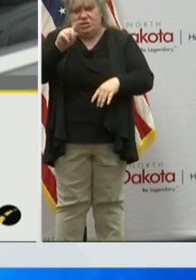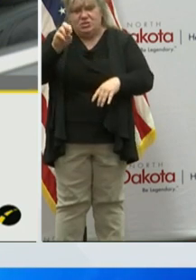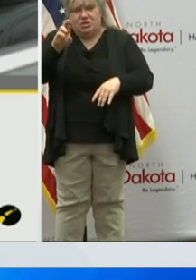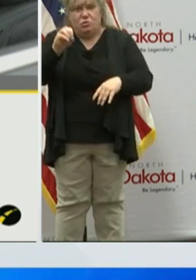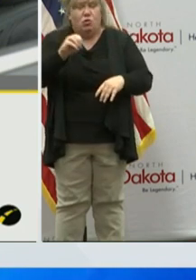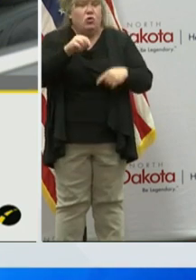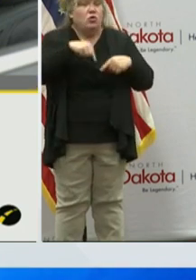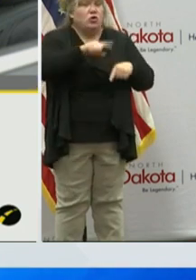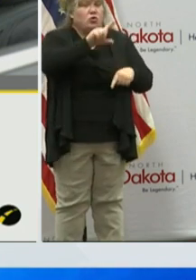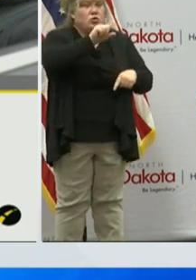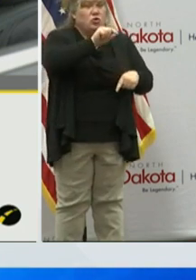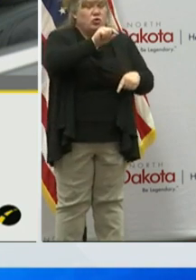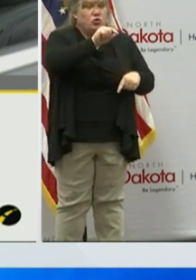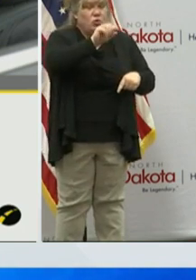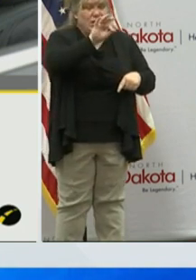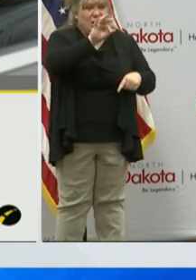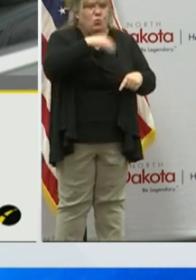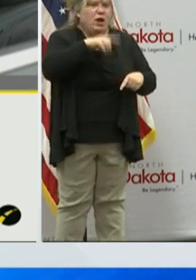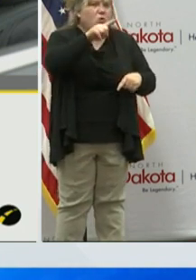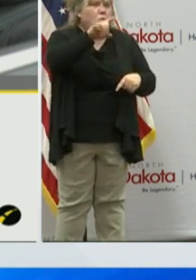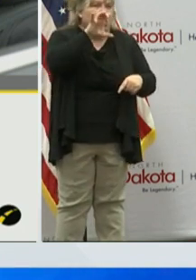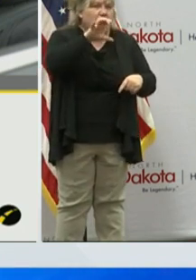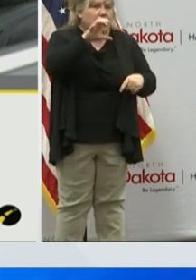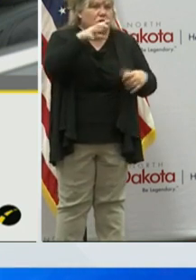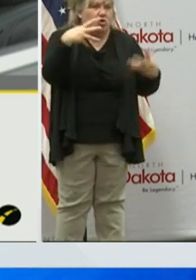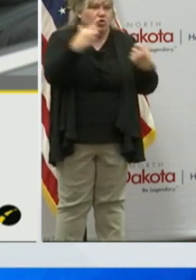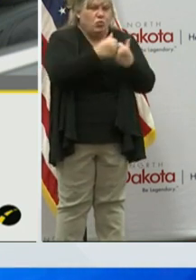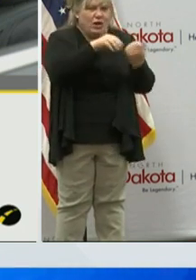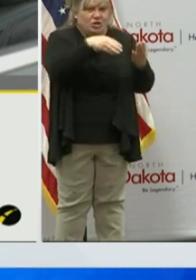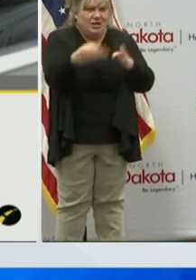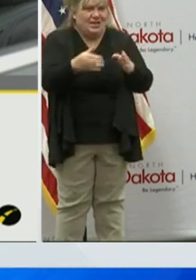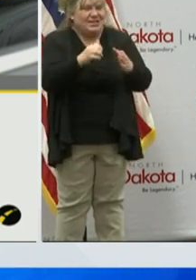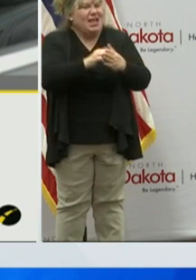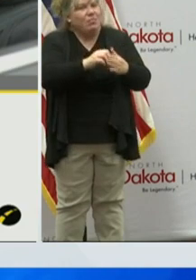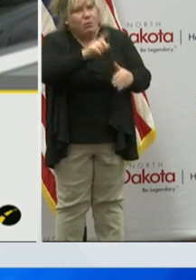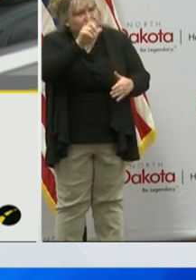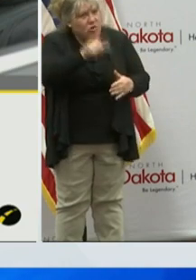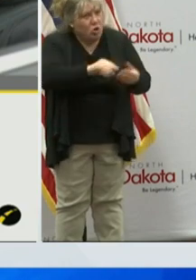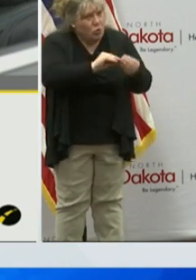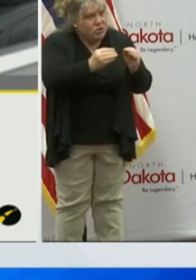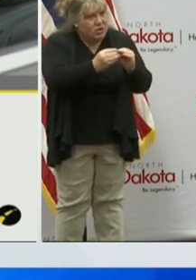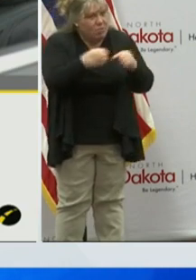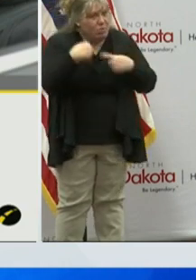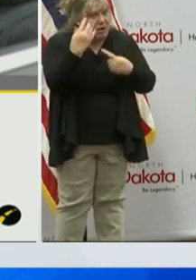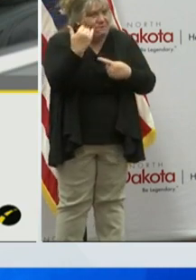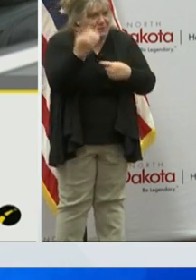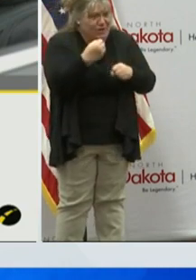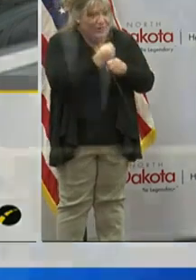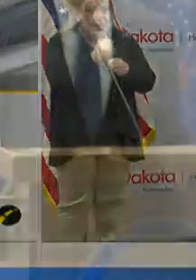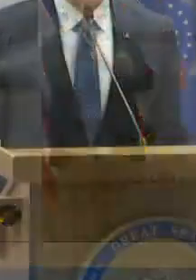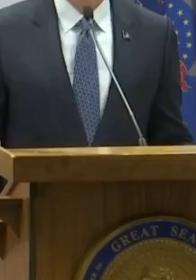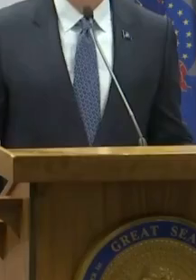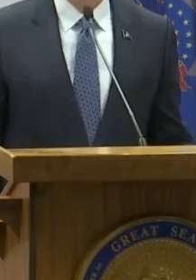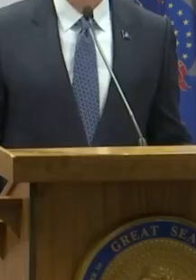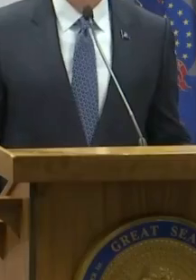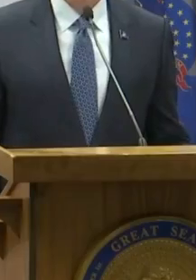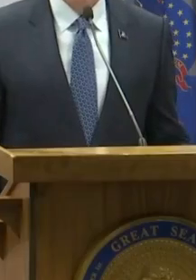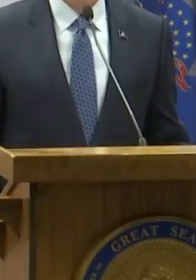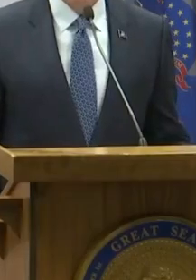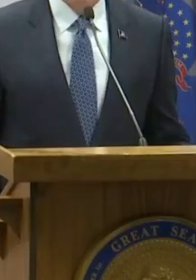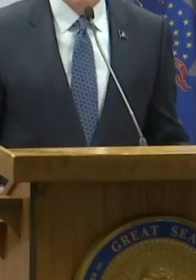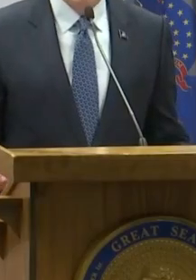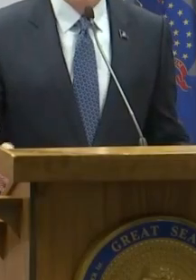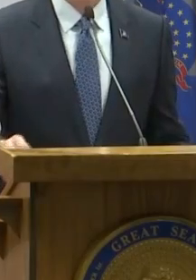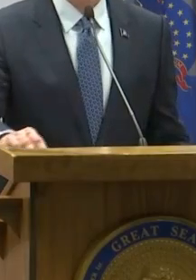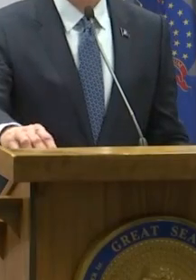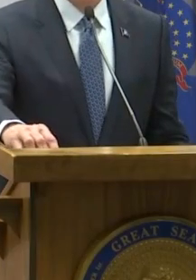in 2019. That was our lowest year in 15 years. And so that was very exciting. And we were off to a great start